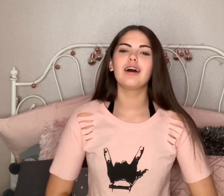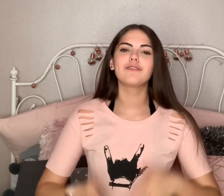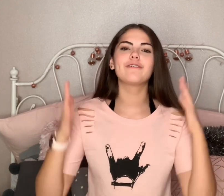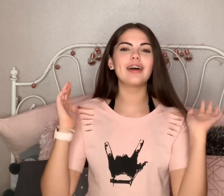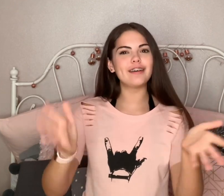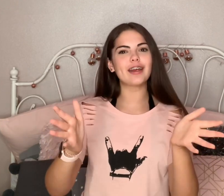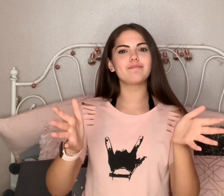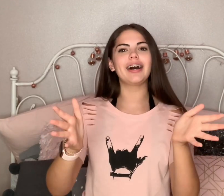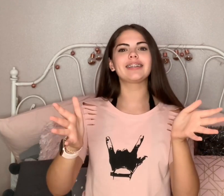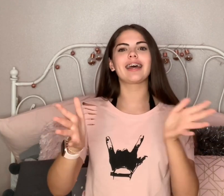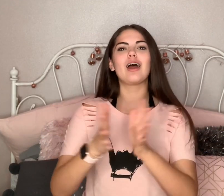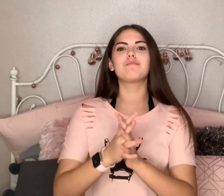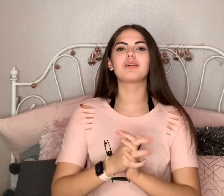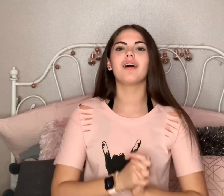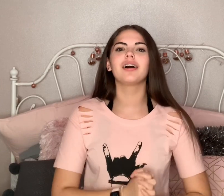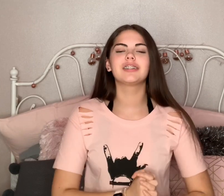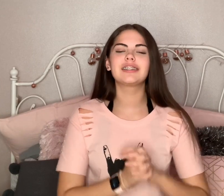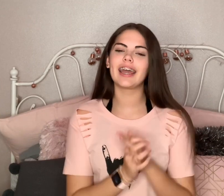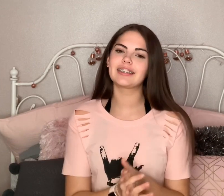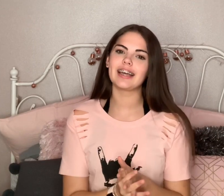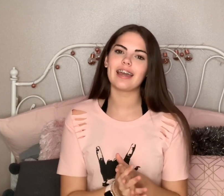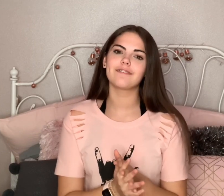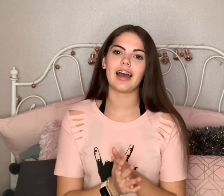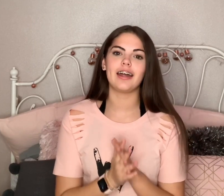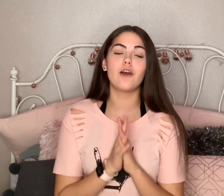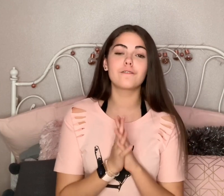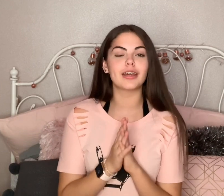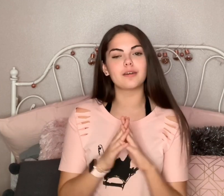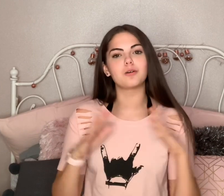you all very, very much, and I hope you are staying safe, and hopefully we'll be